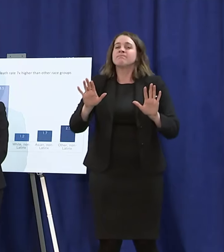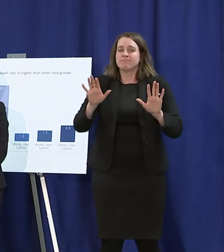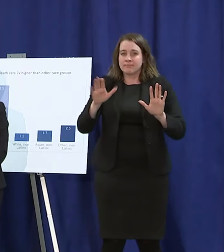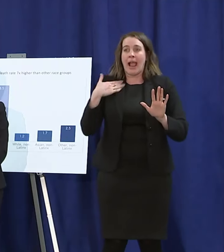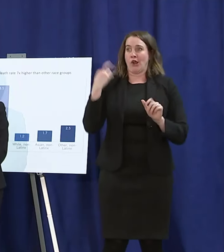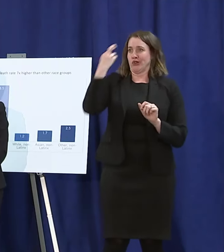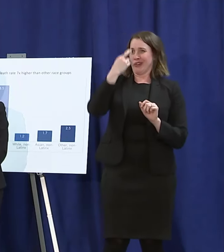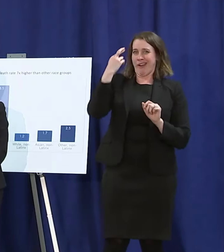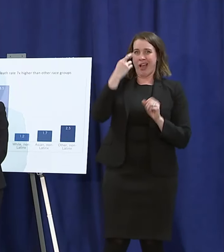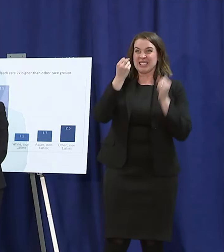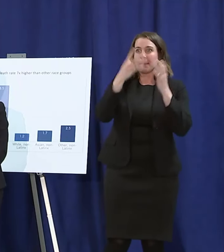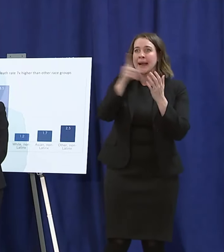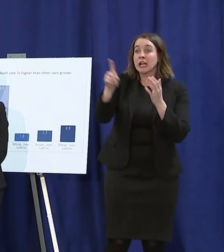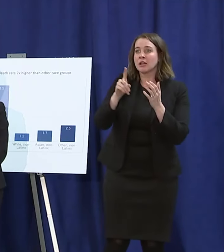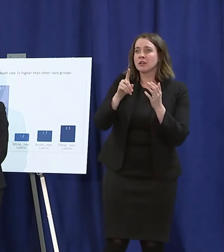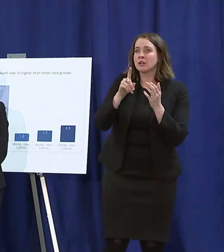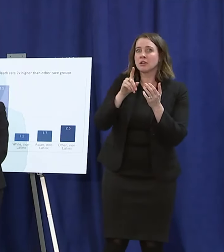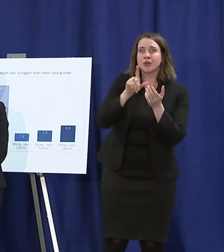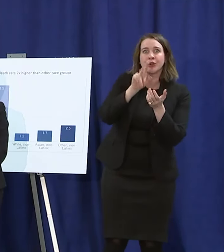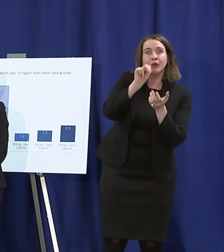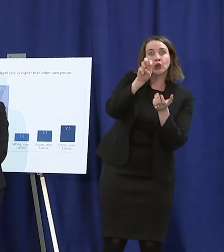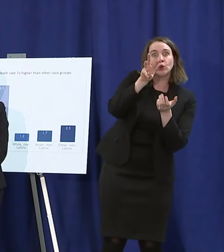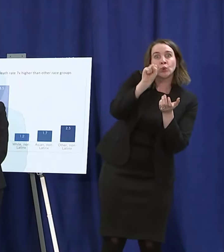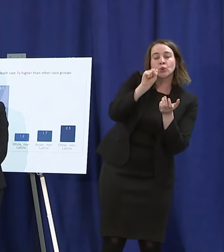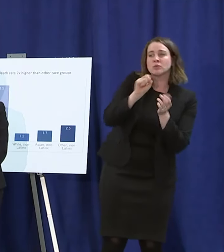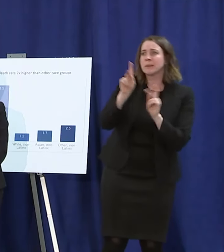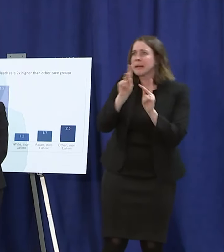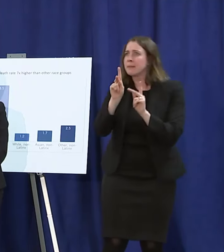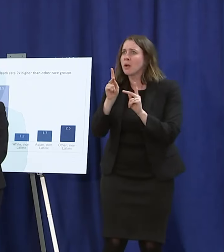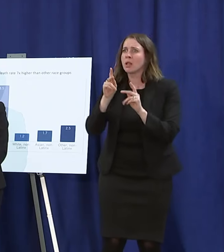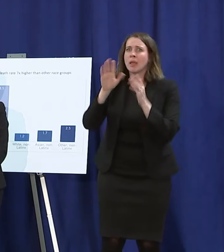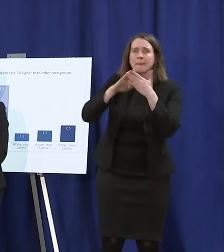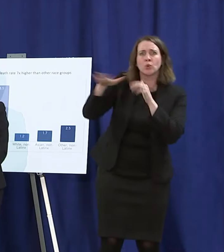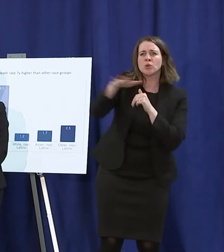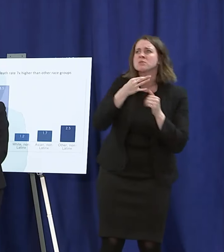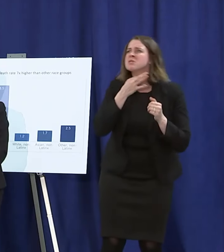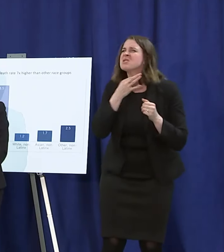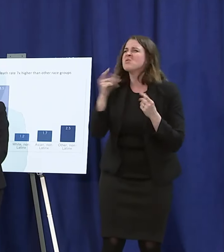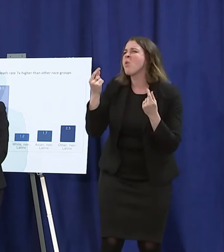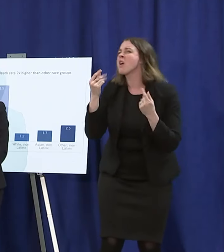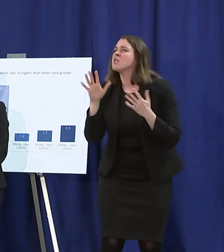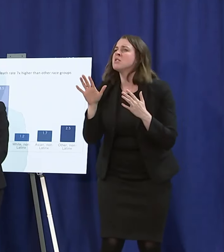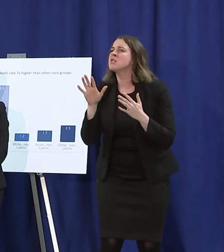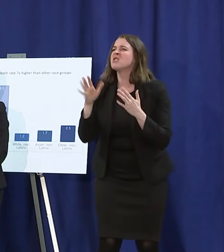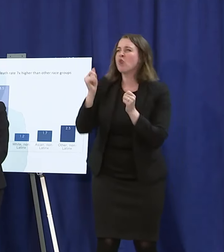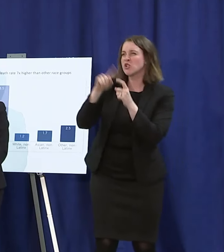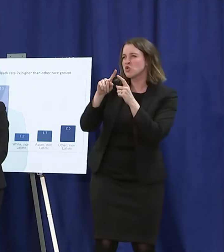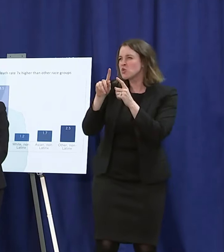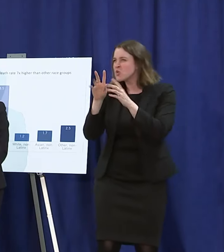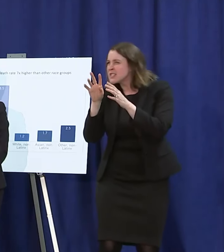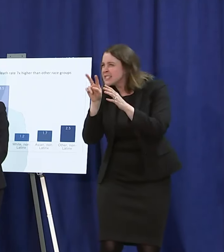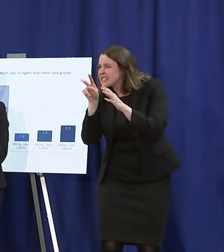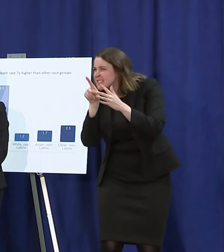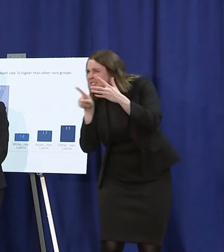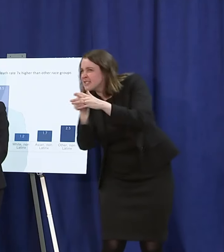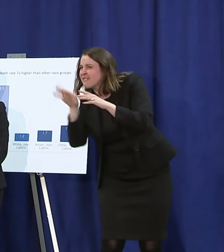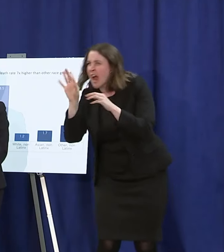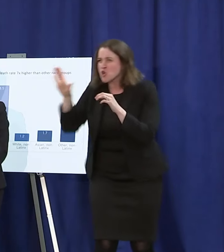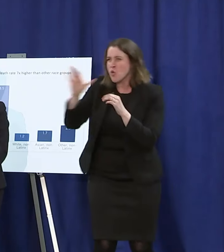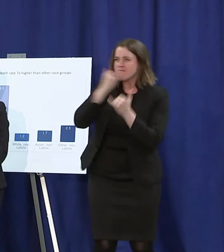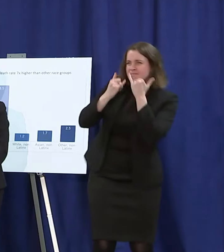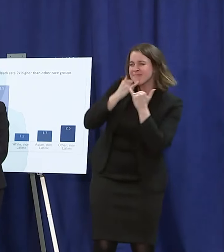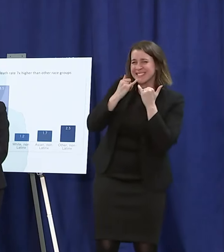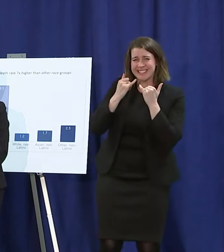for an angle on this, but when I see the really strong work of the